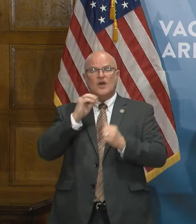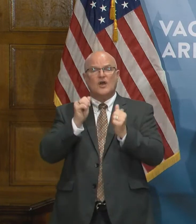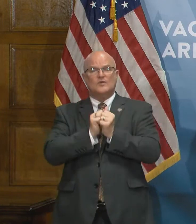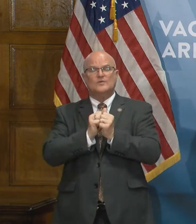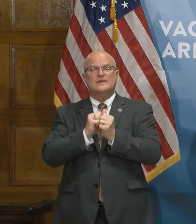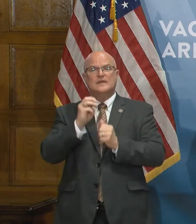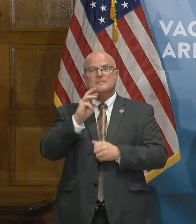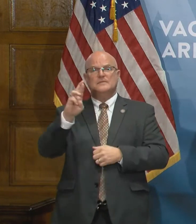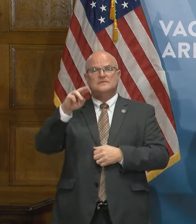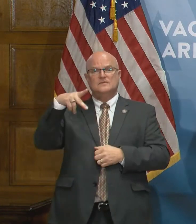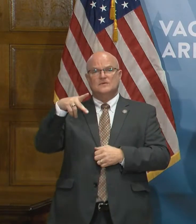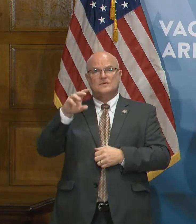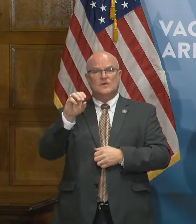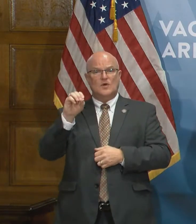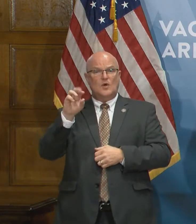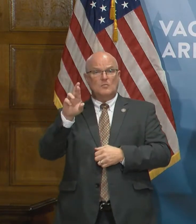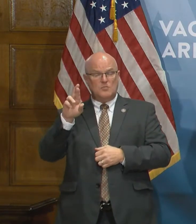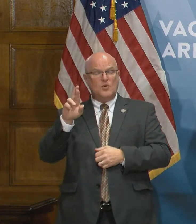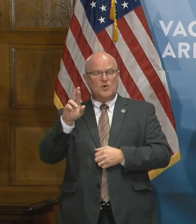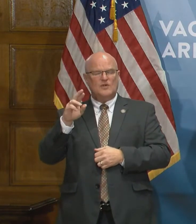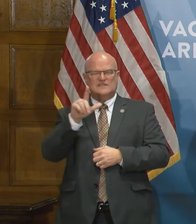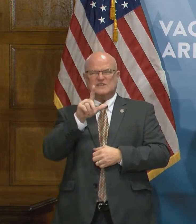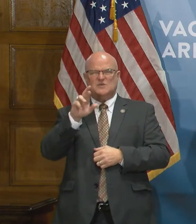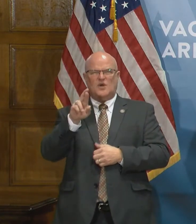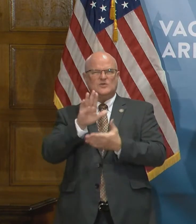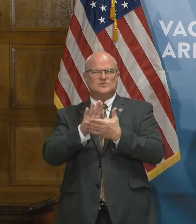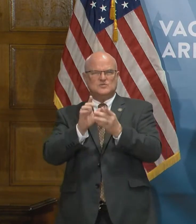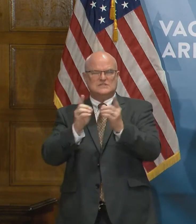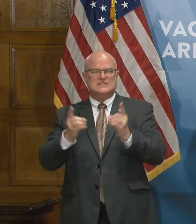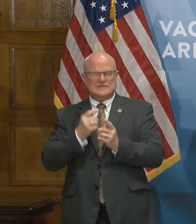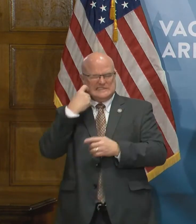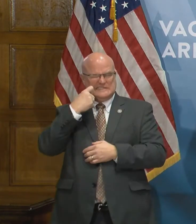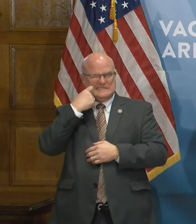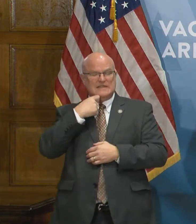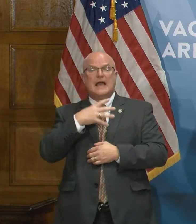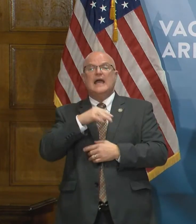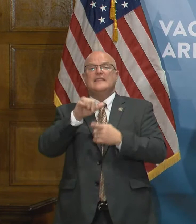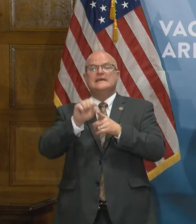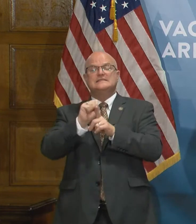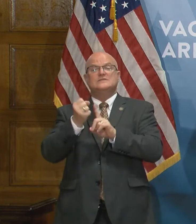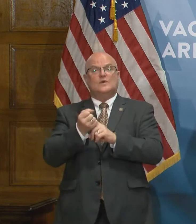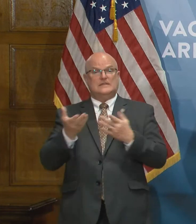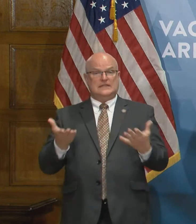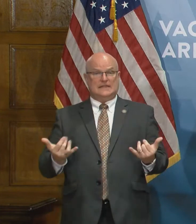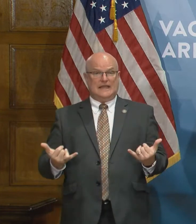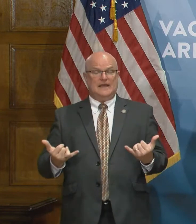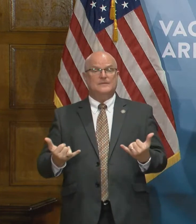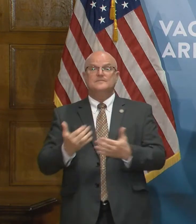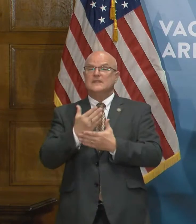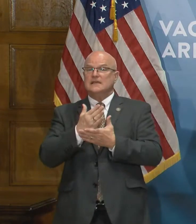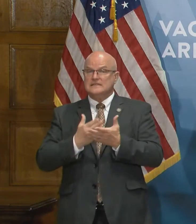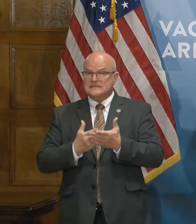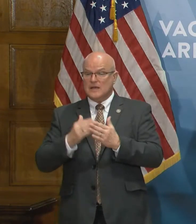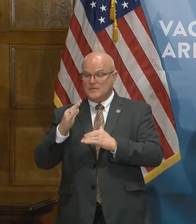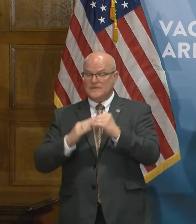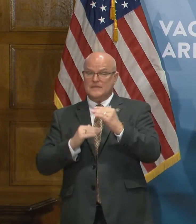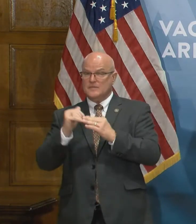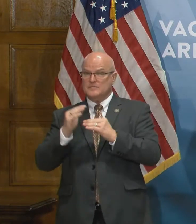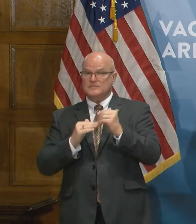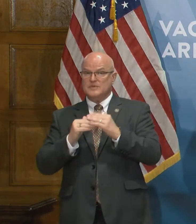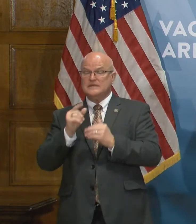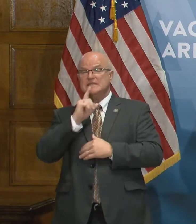Little Rock School District just a little while ago, and that is the situation there. Some of their